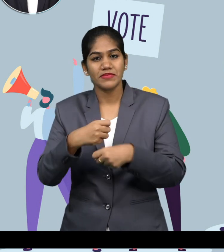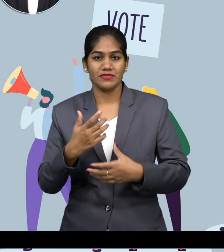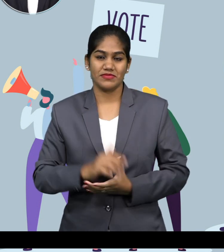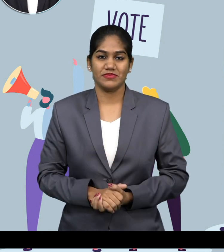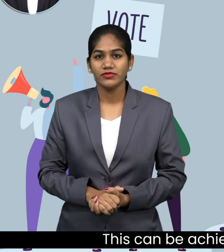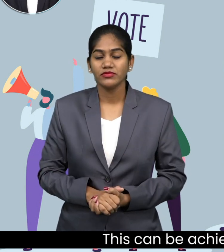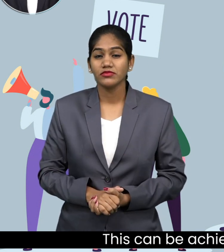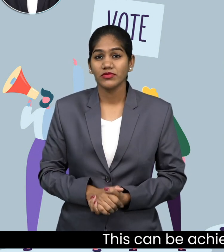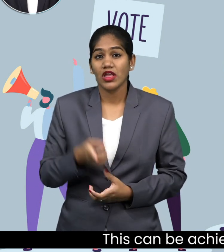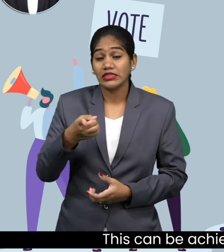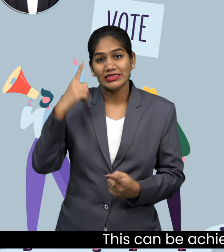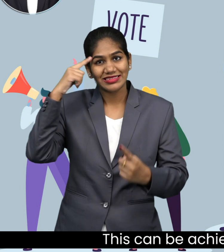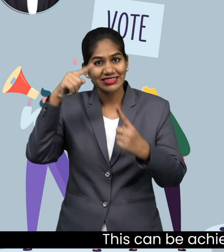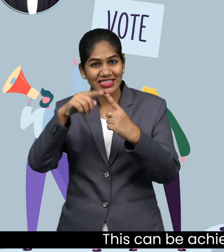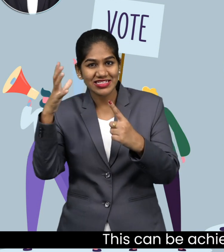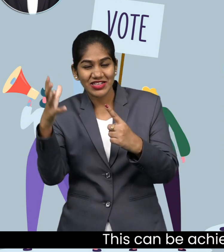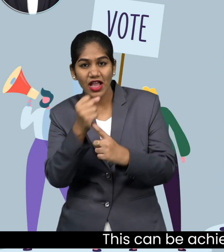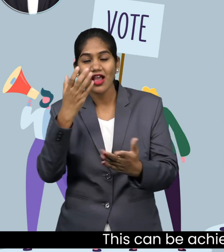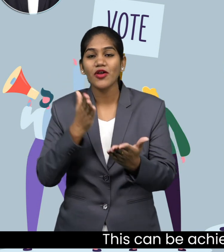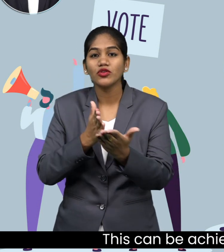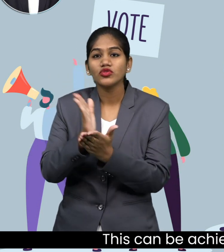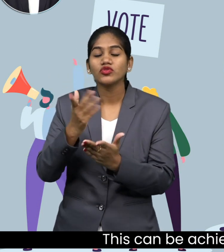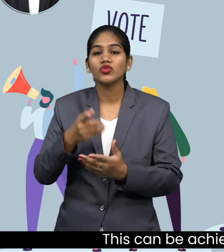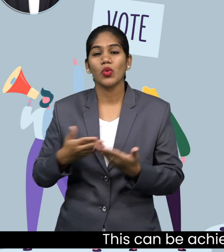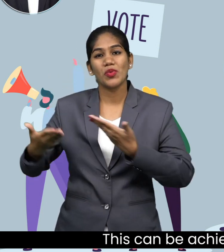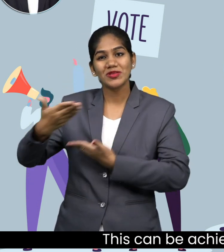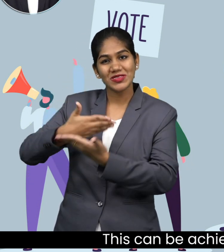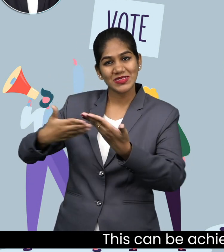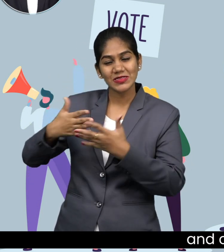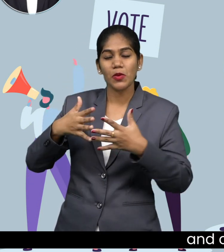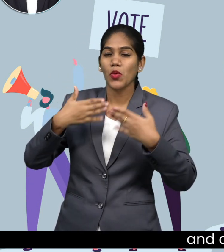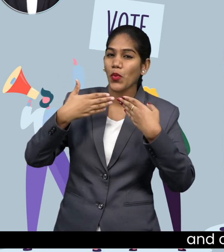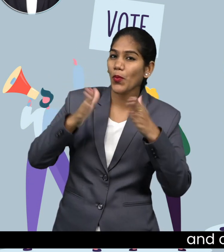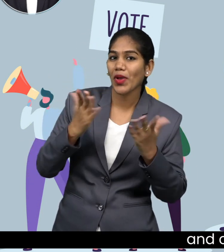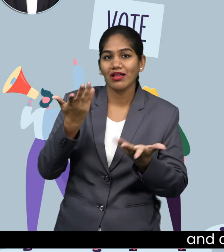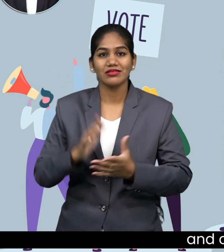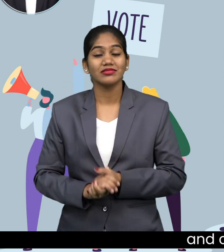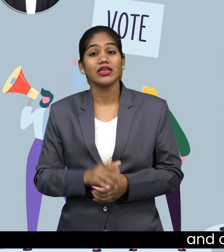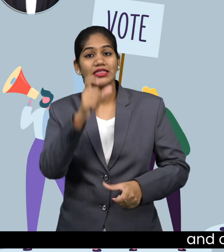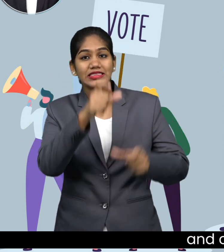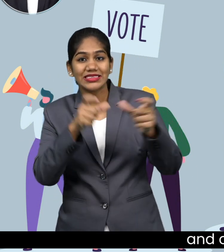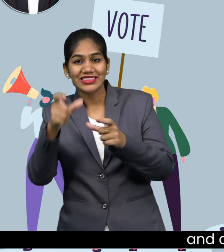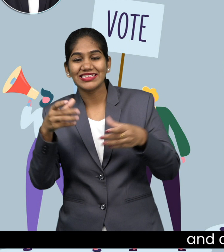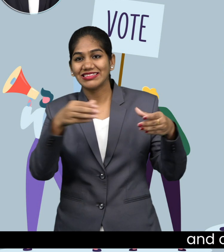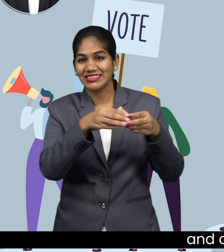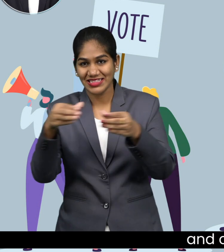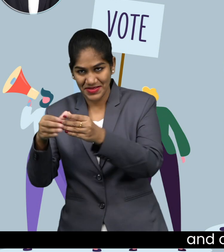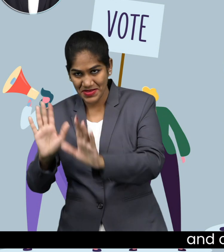This can be achieved through open discussions and citizen committees.